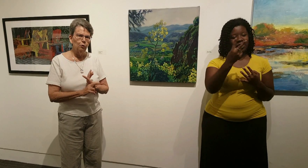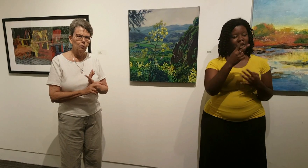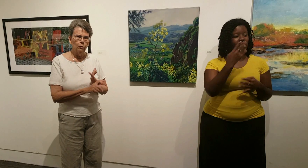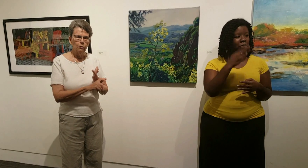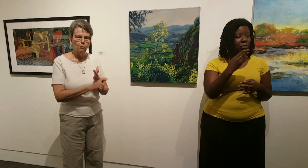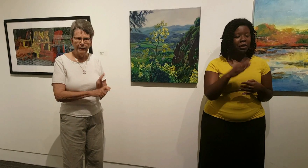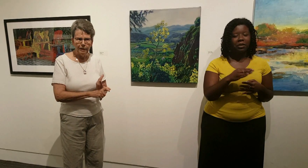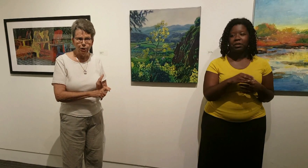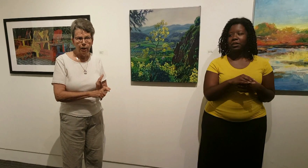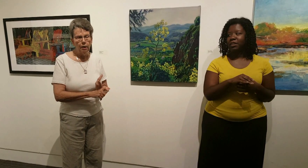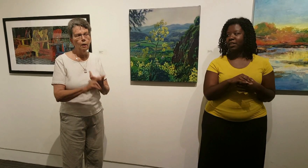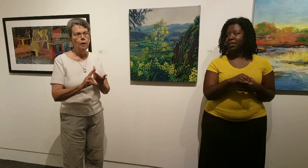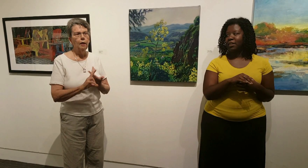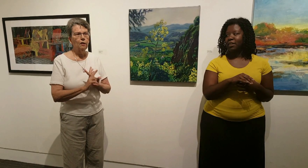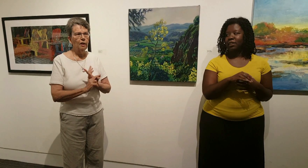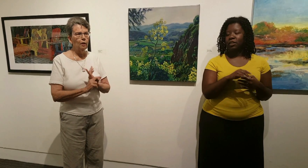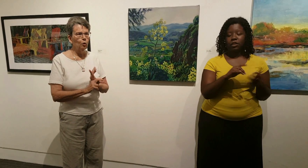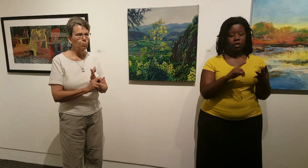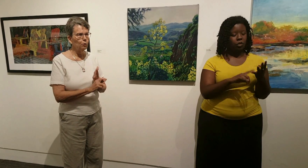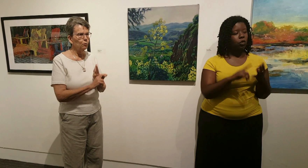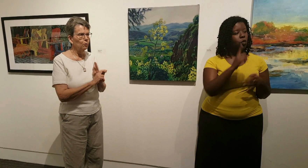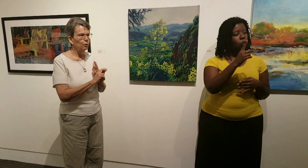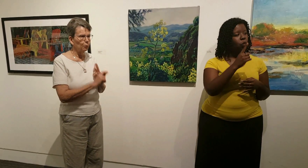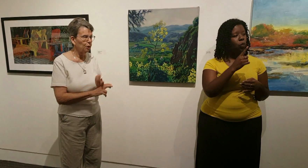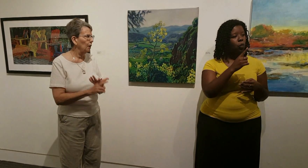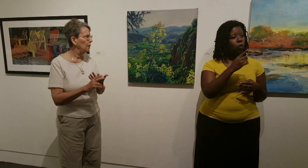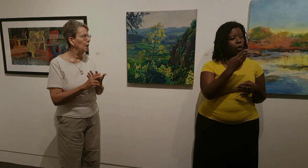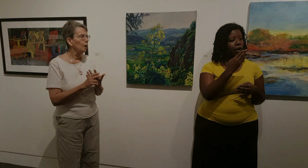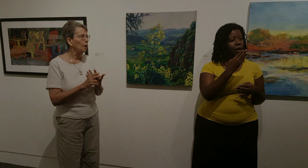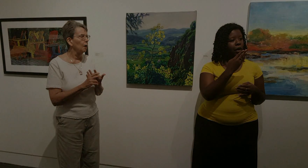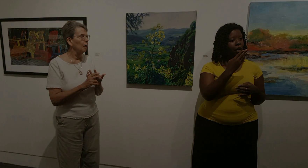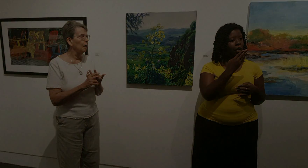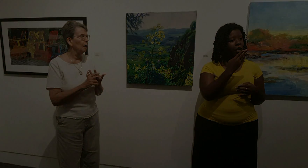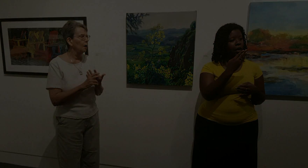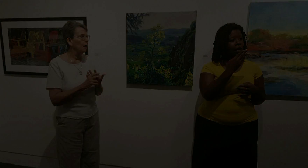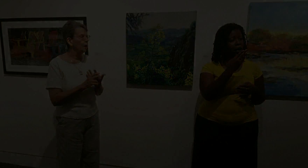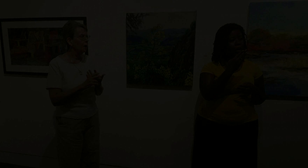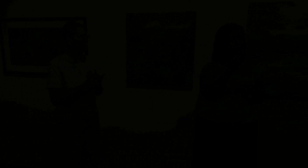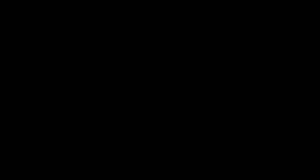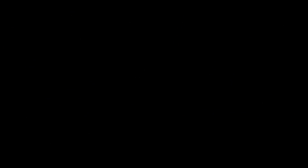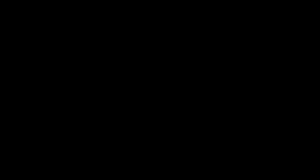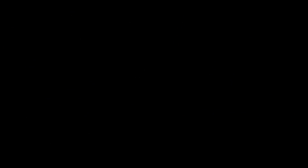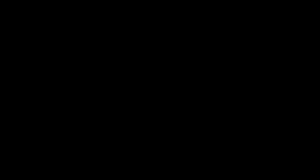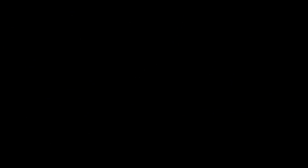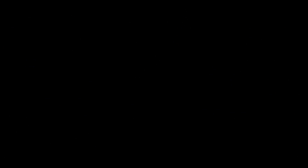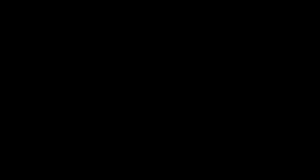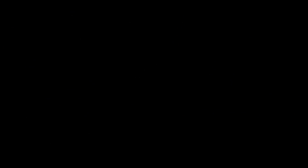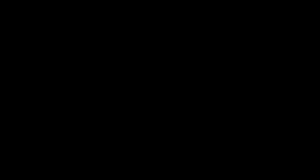blues, a phthalo blue red shade and a phthalo blue green shade.